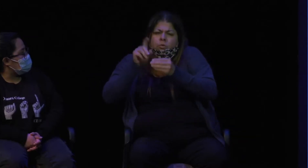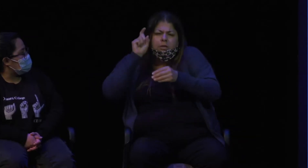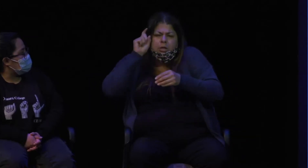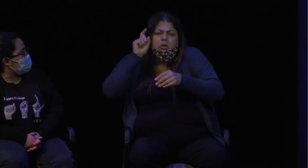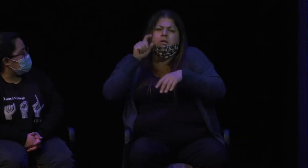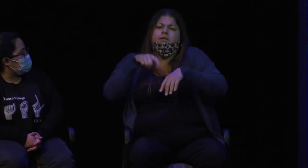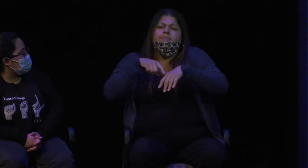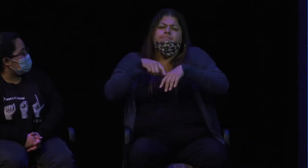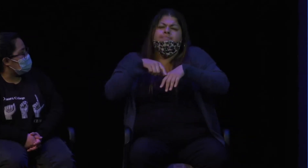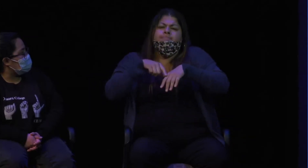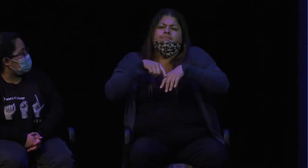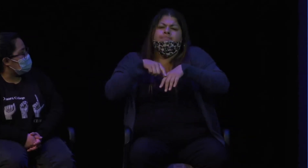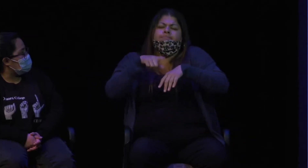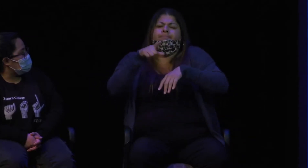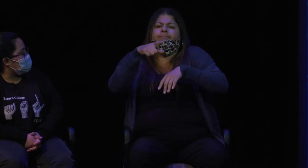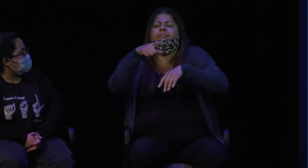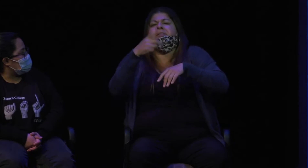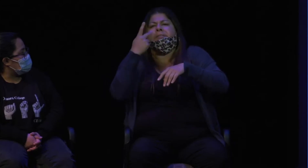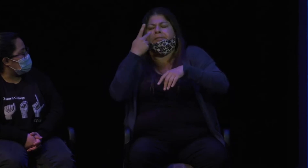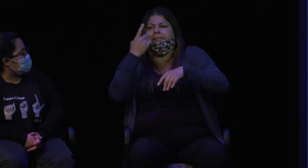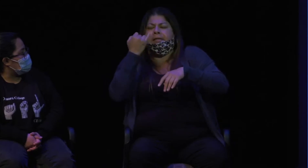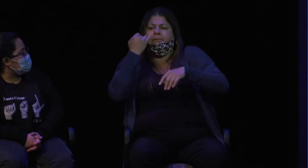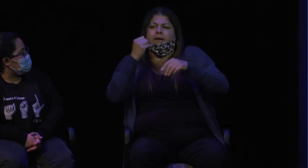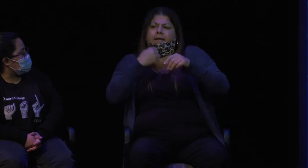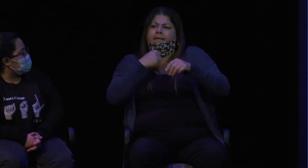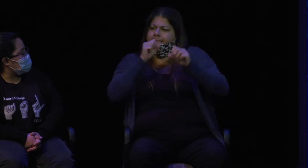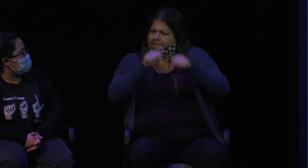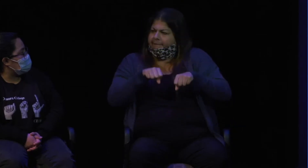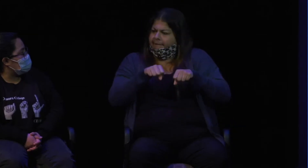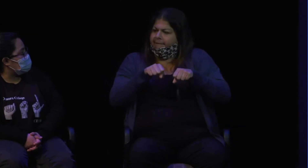with the use of my hearing aid, a strong hearing aid,